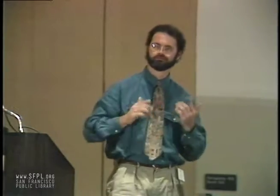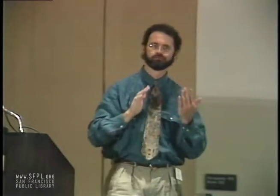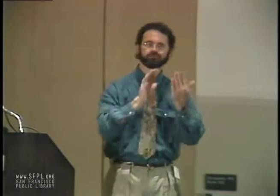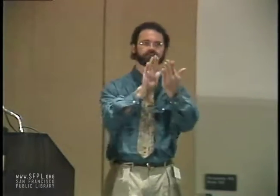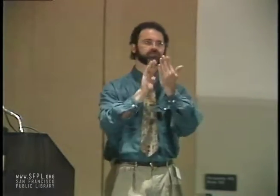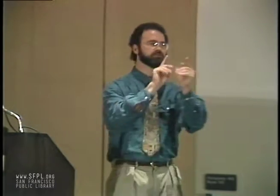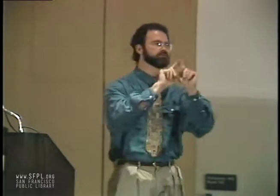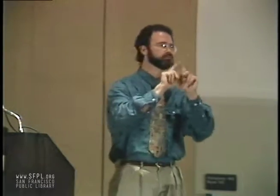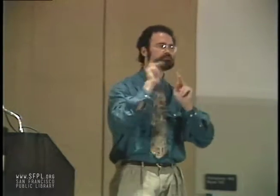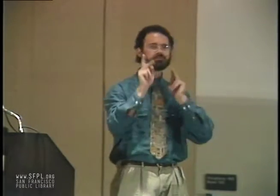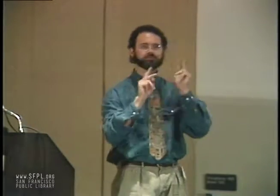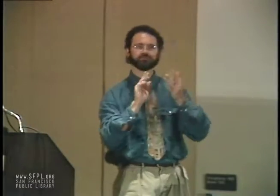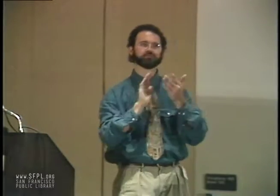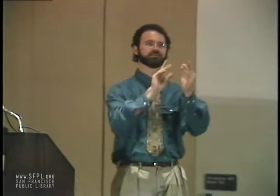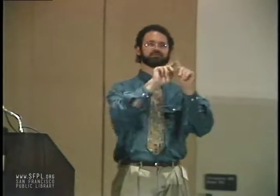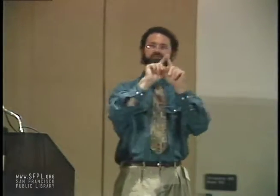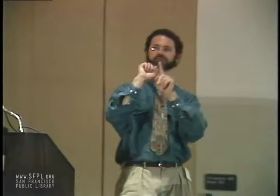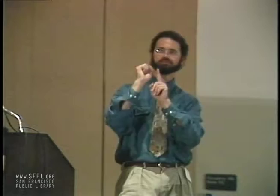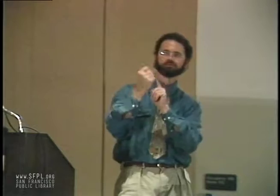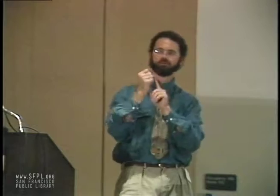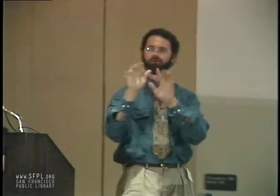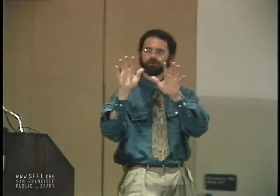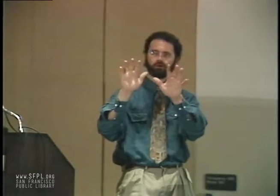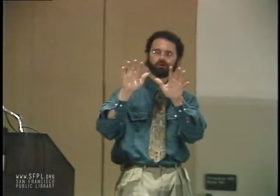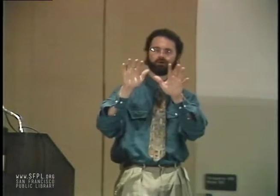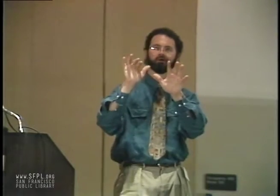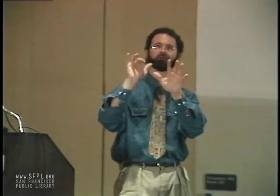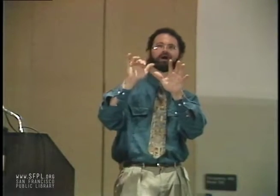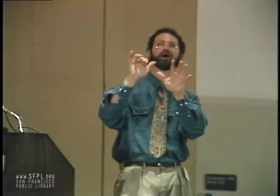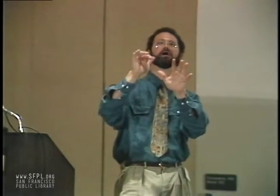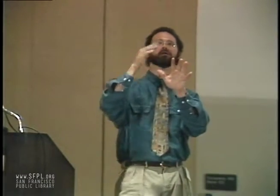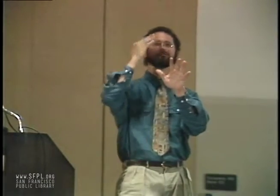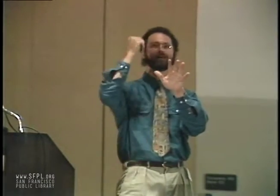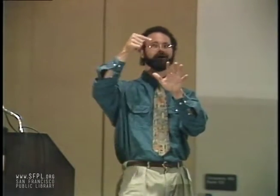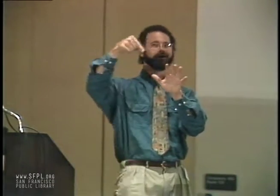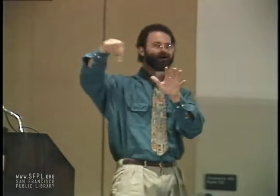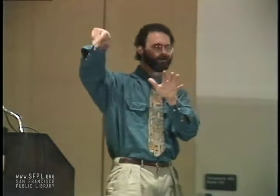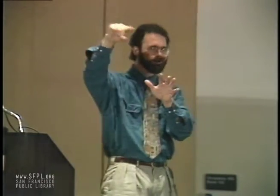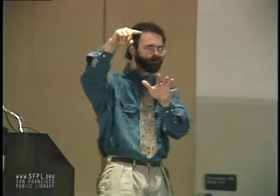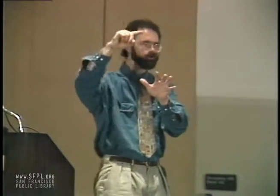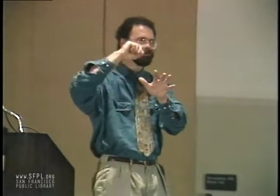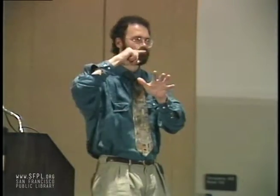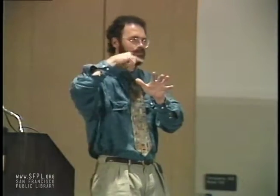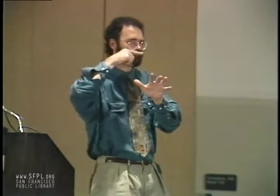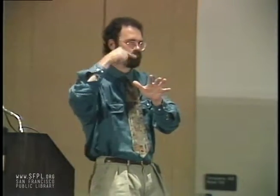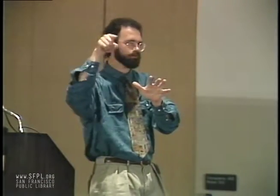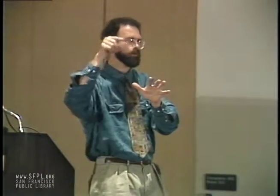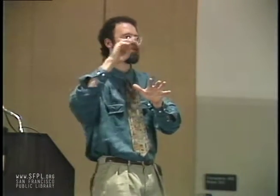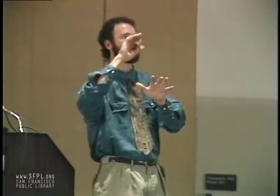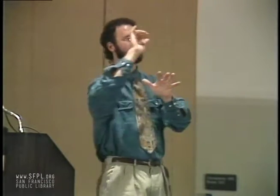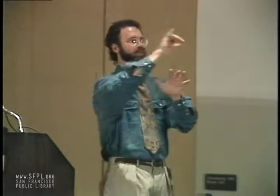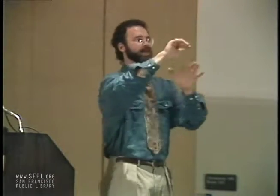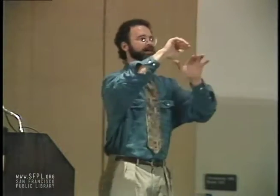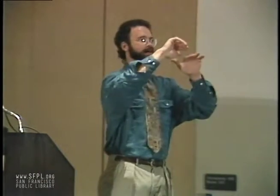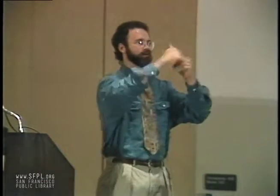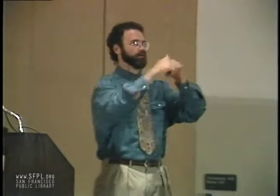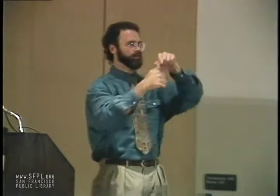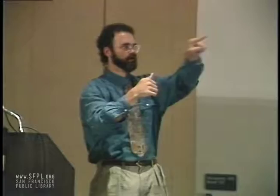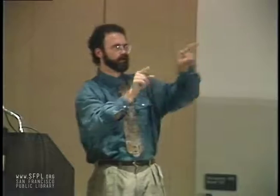as a deaf person is like. So it's very important to have all of these exposures, to know the deaf